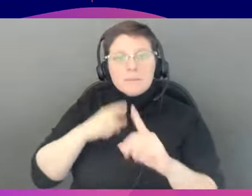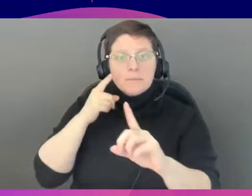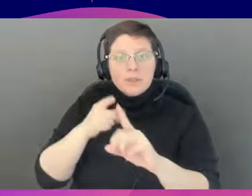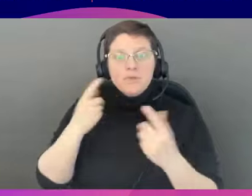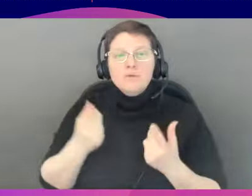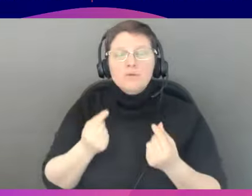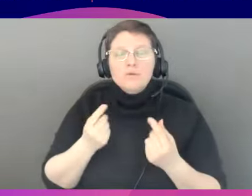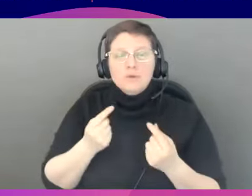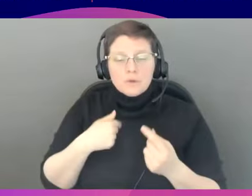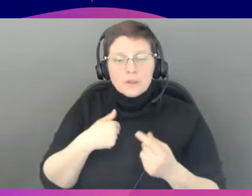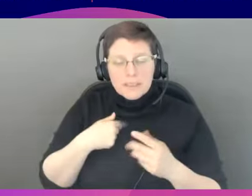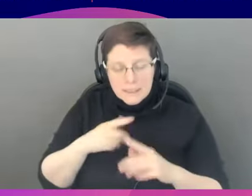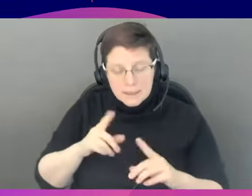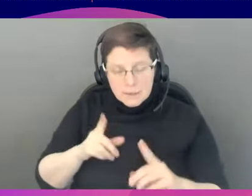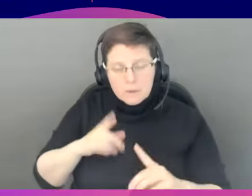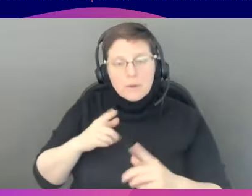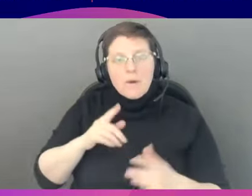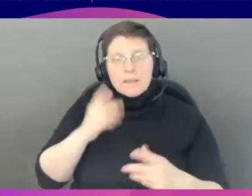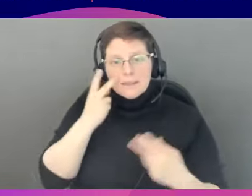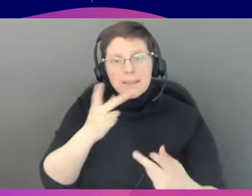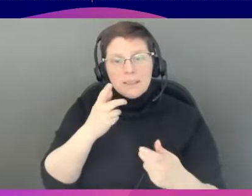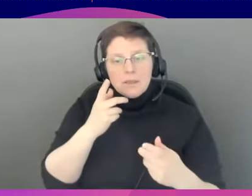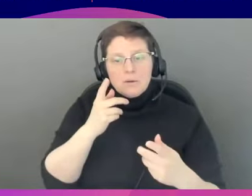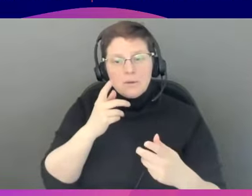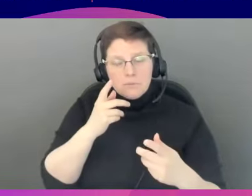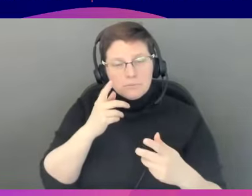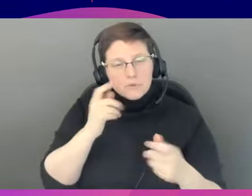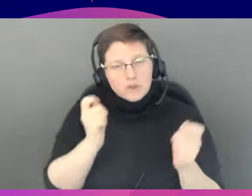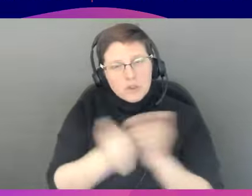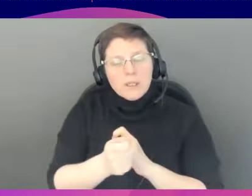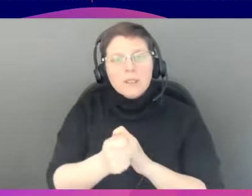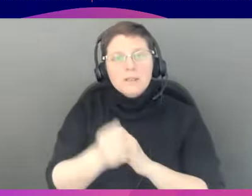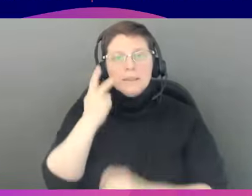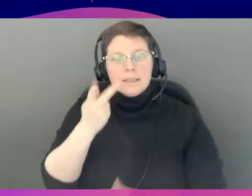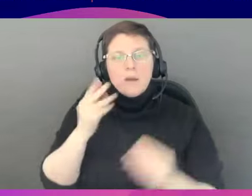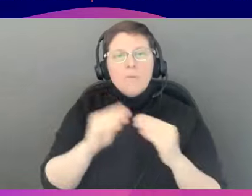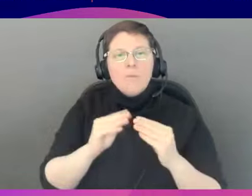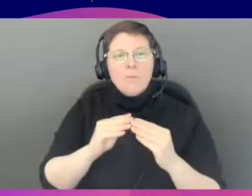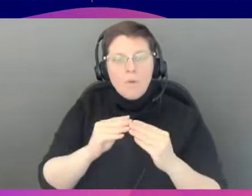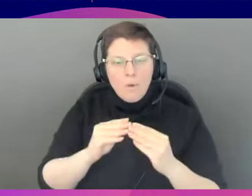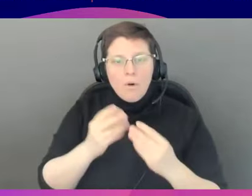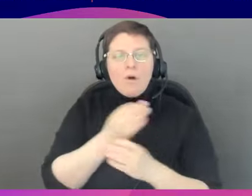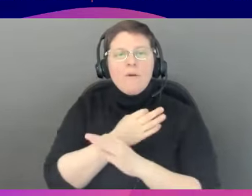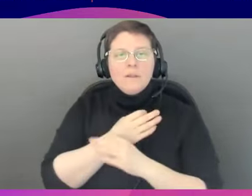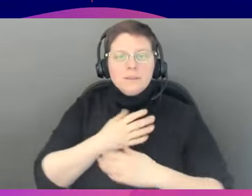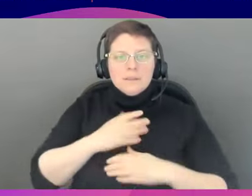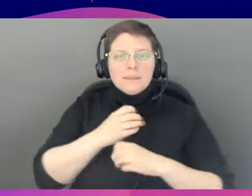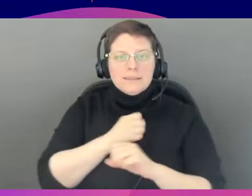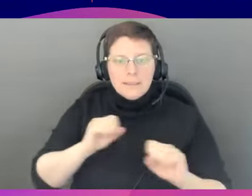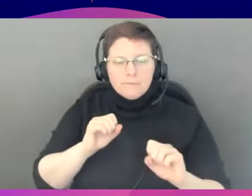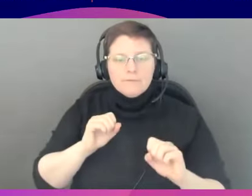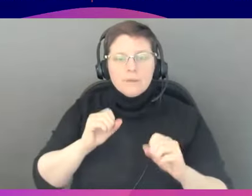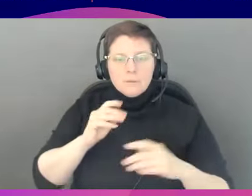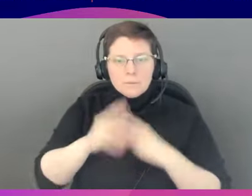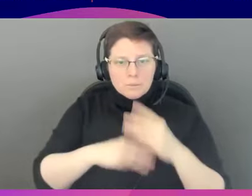progressive change towards our vision of a humane Canada, which entails ending animal cruelty, improving